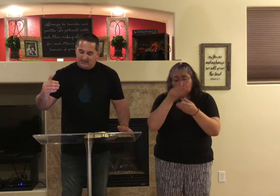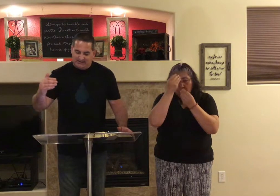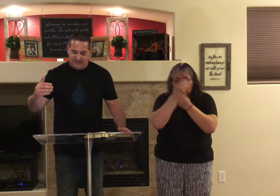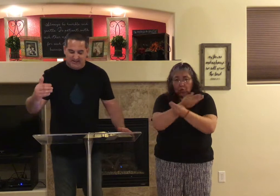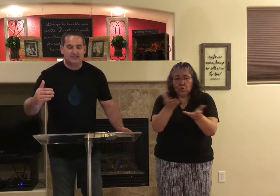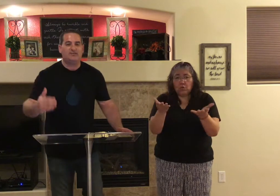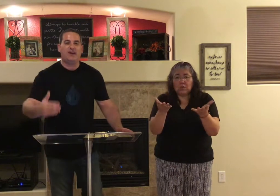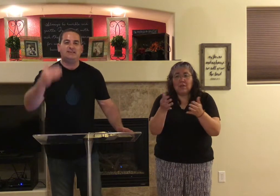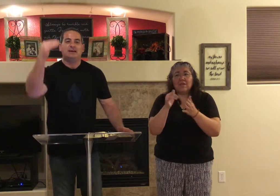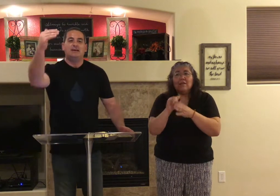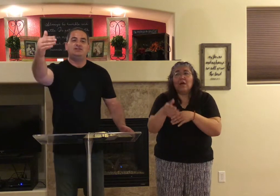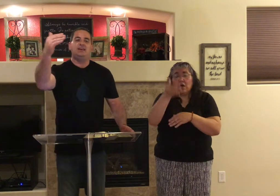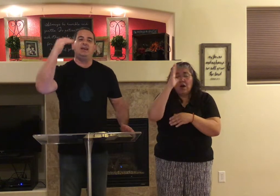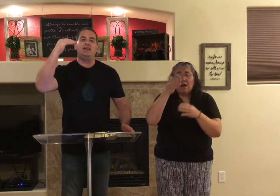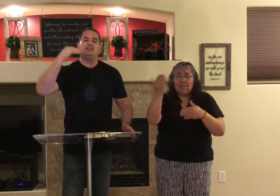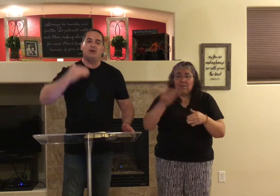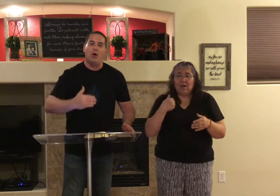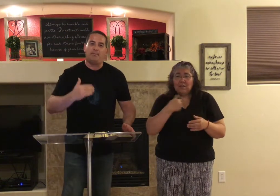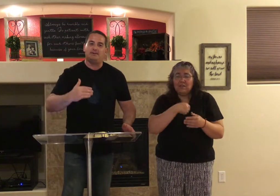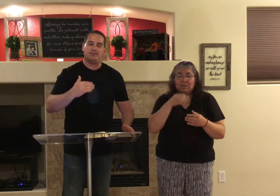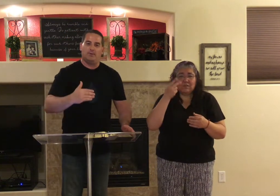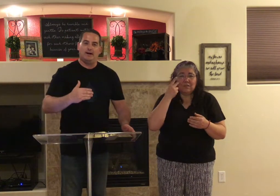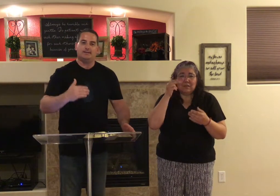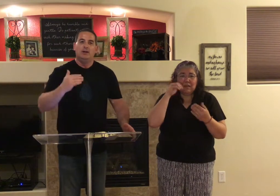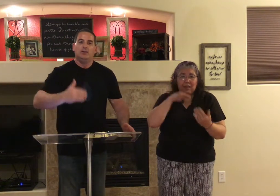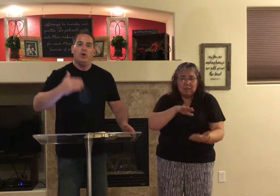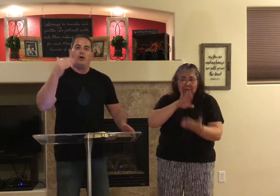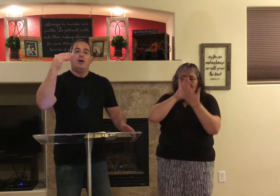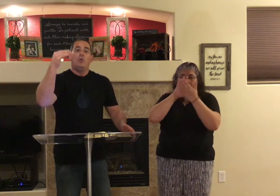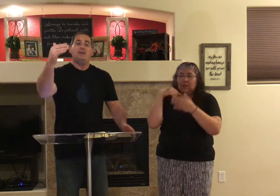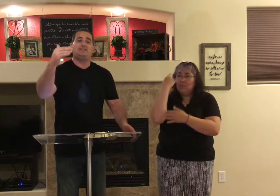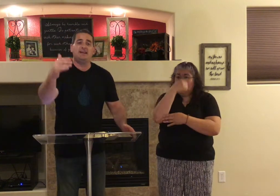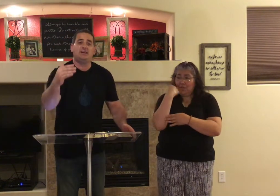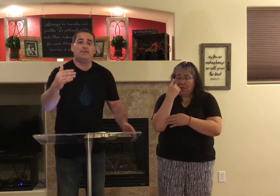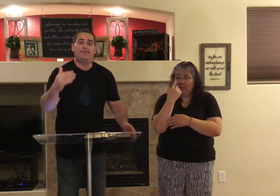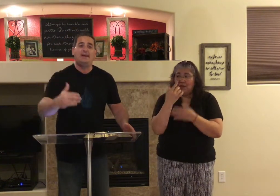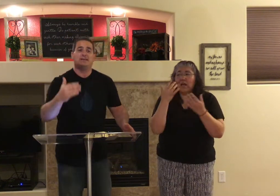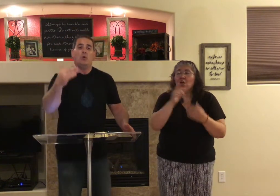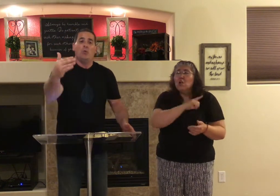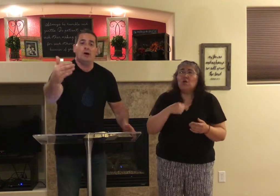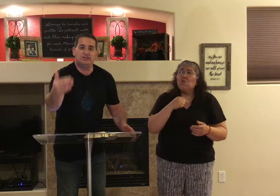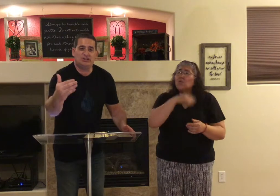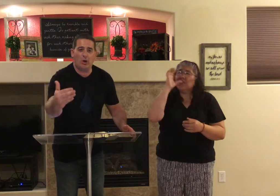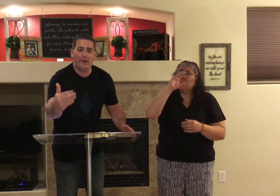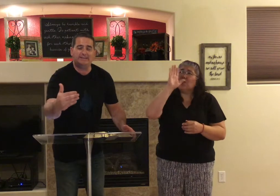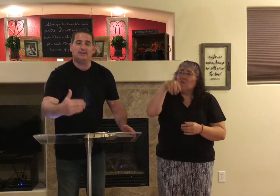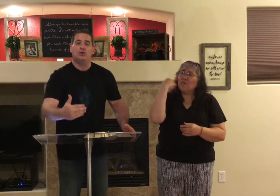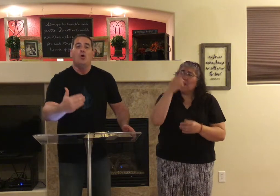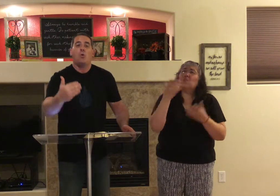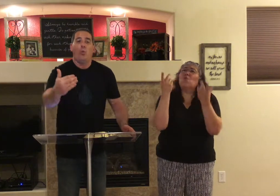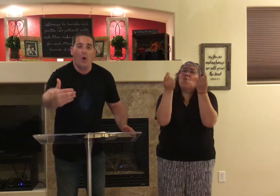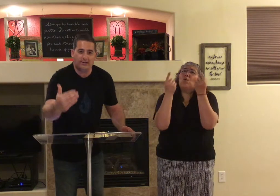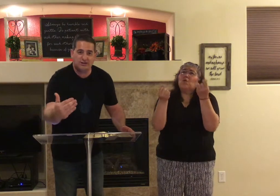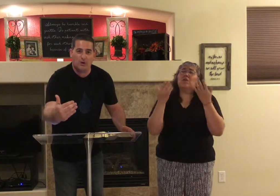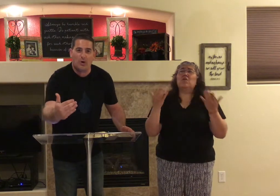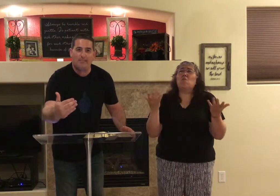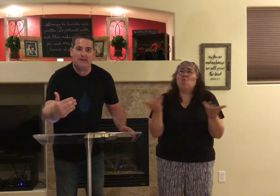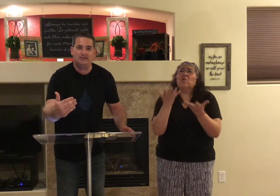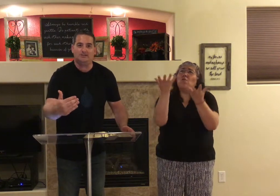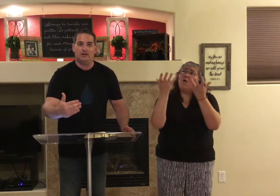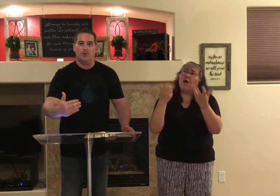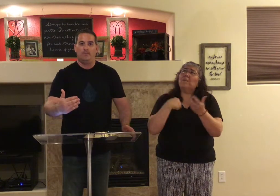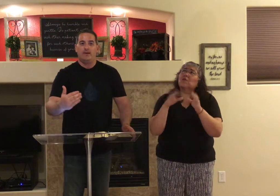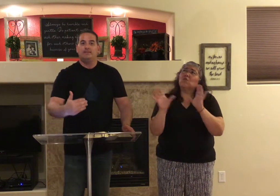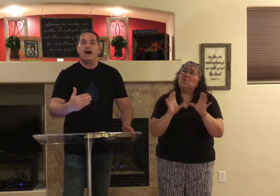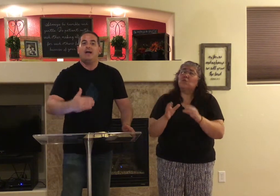us to see his face. You see, he is open to us. Lord, we seek your face. What shall we do? What do you want me